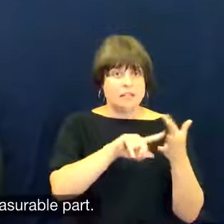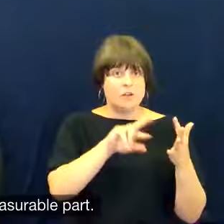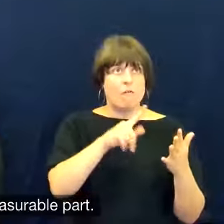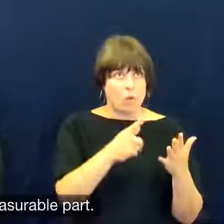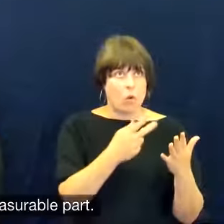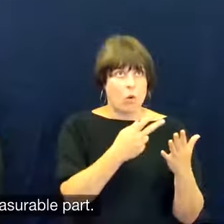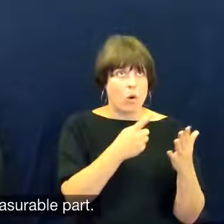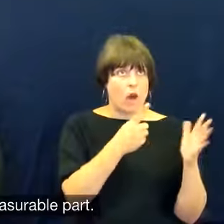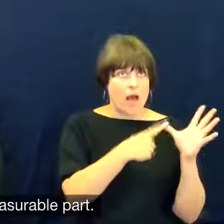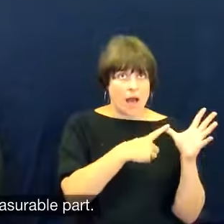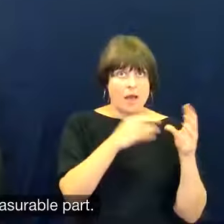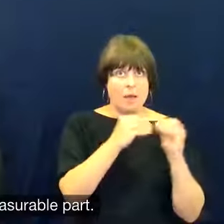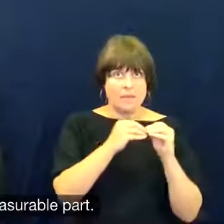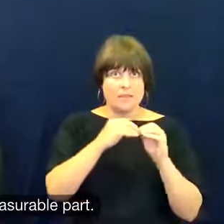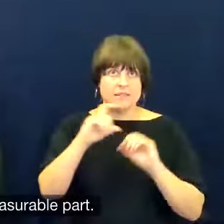or just A.